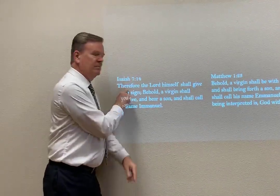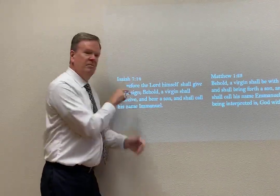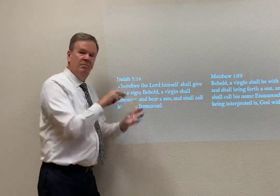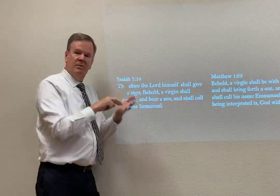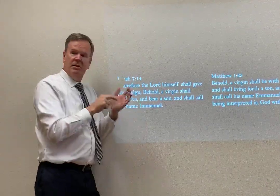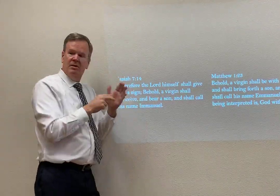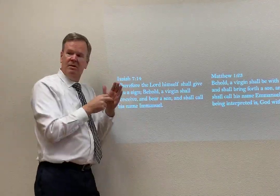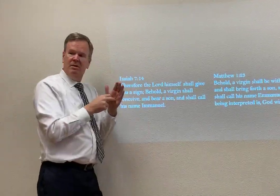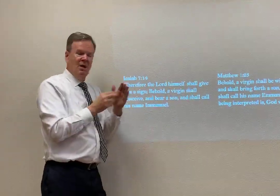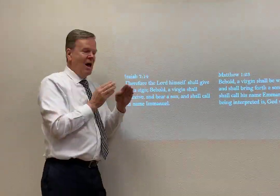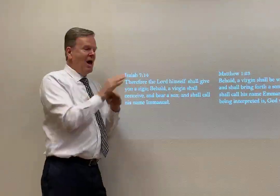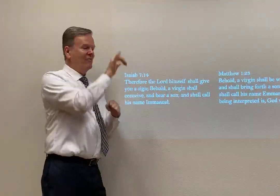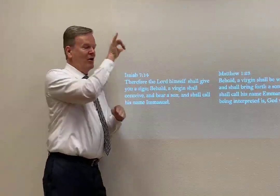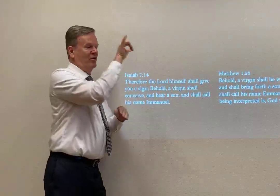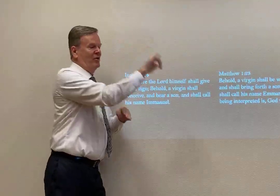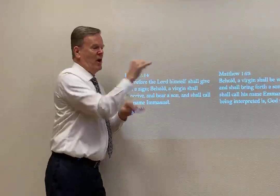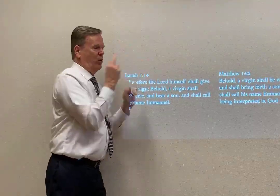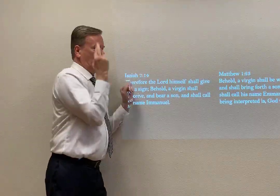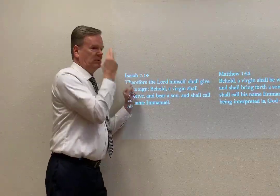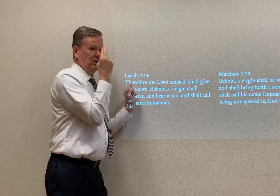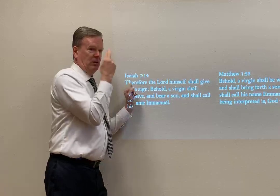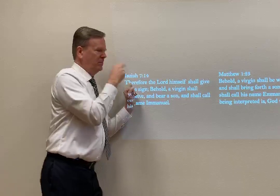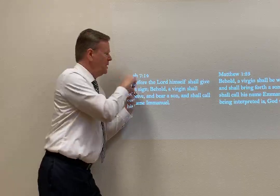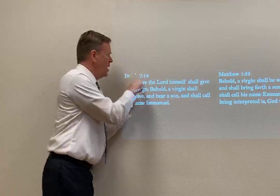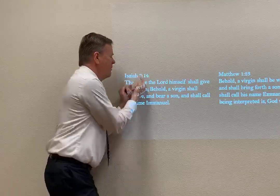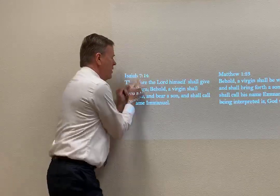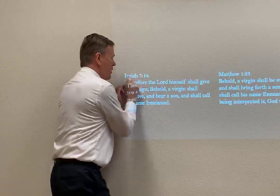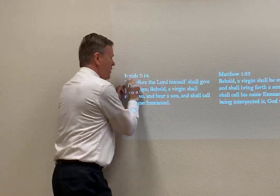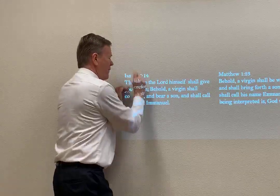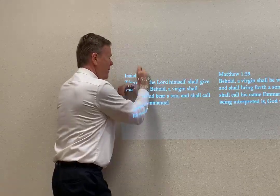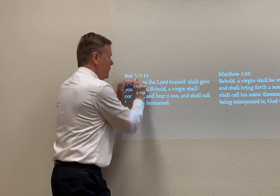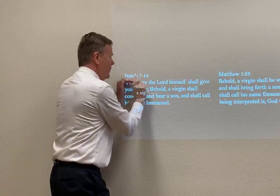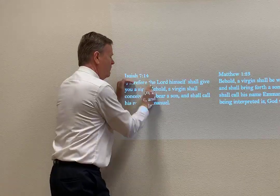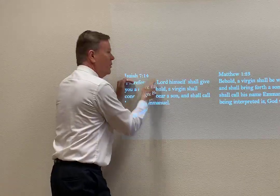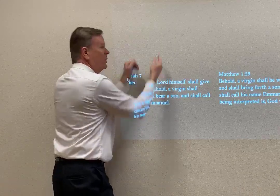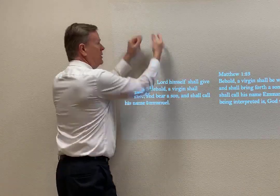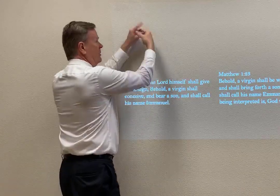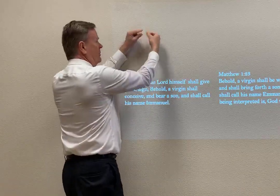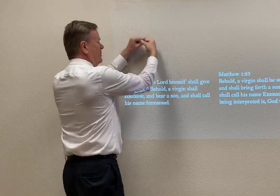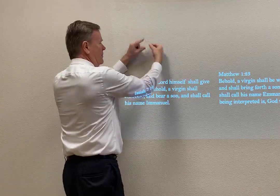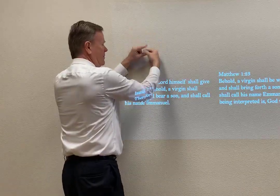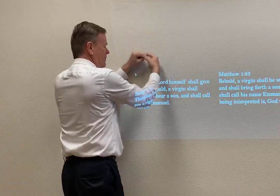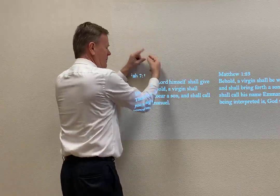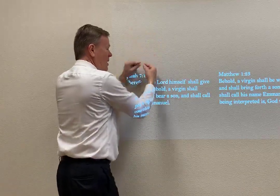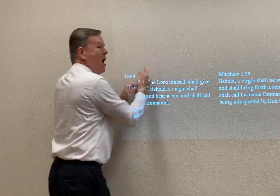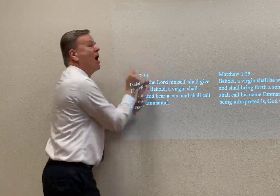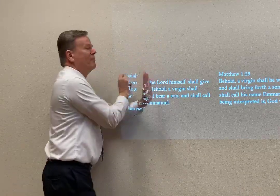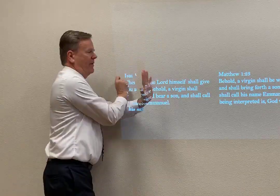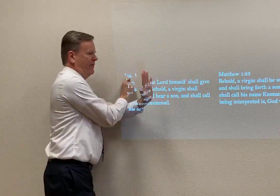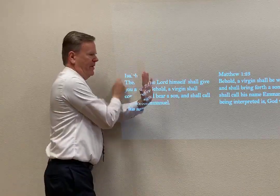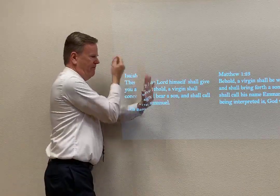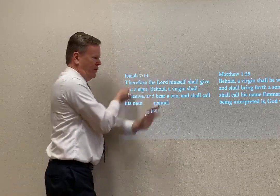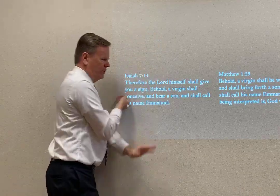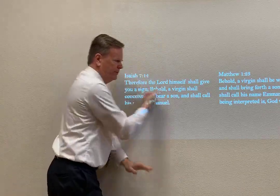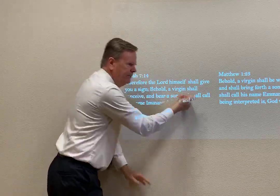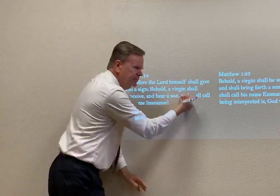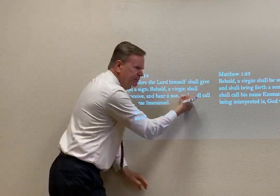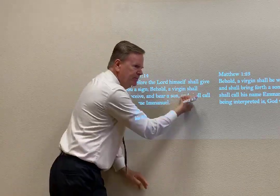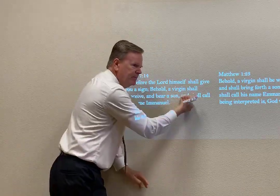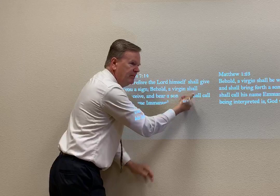Therefore means after that reason. So something happens after that. Let me explain. This